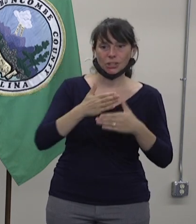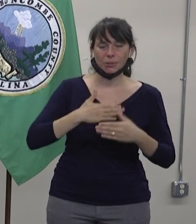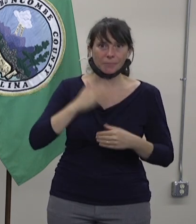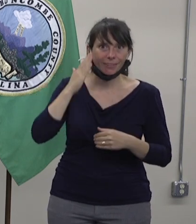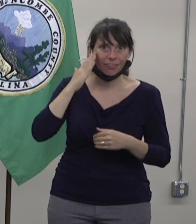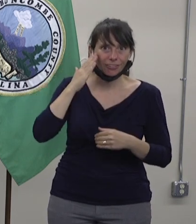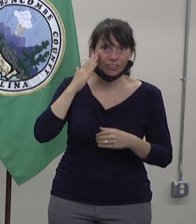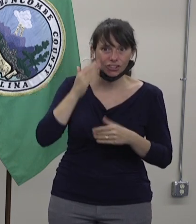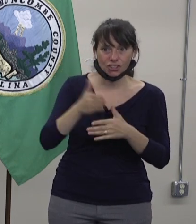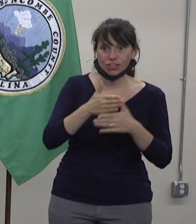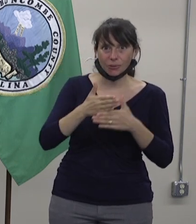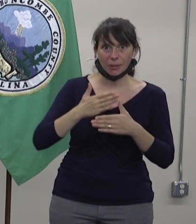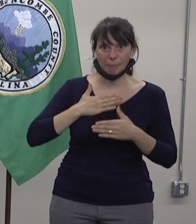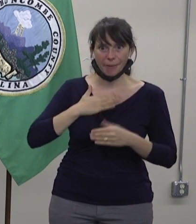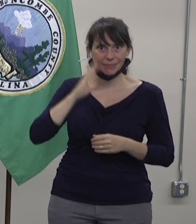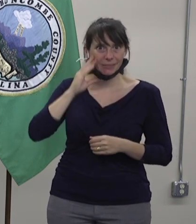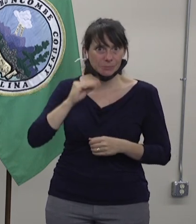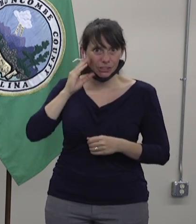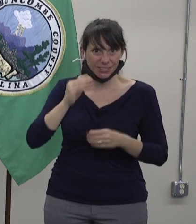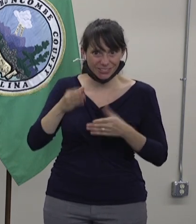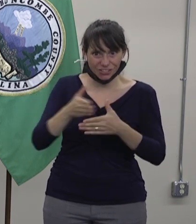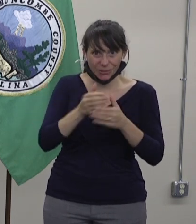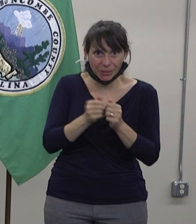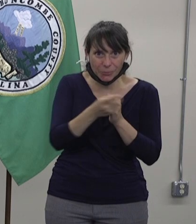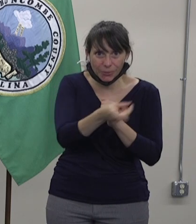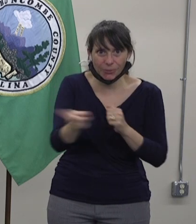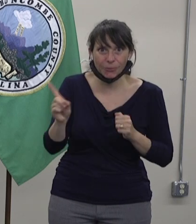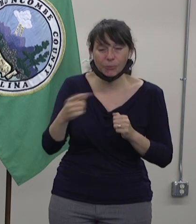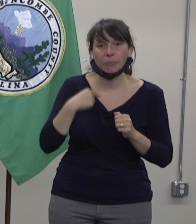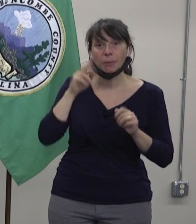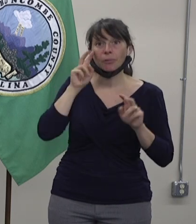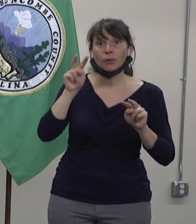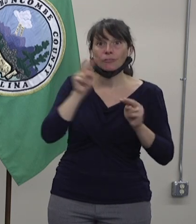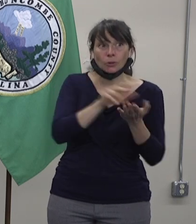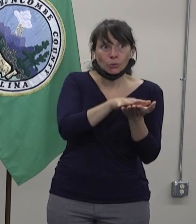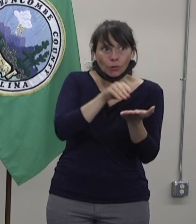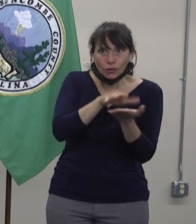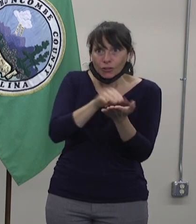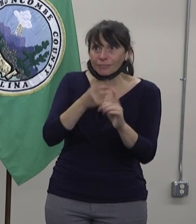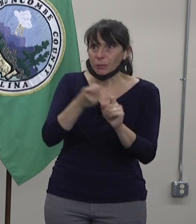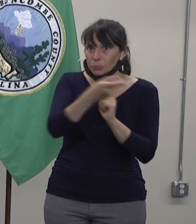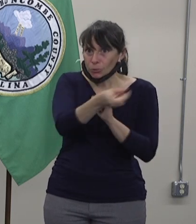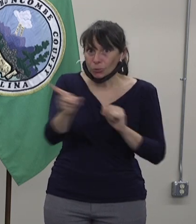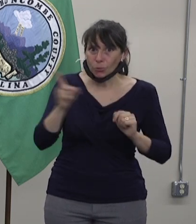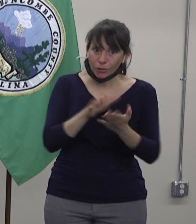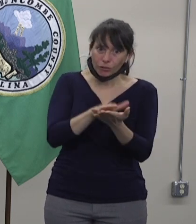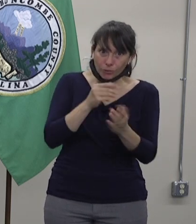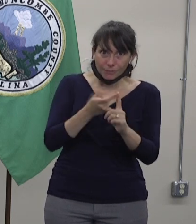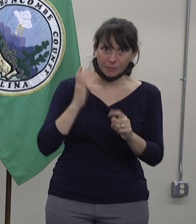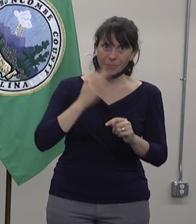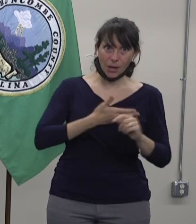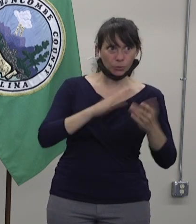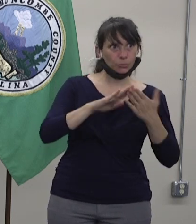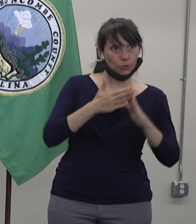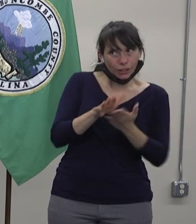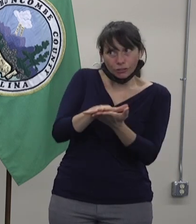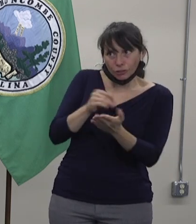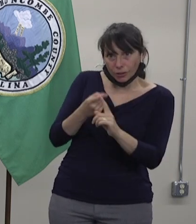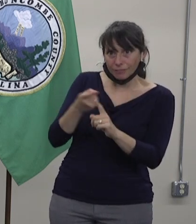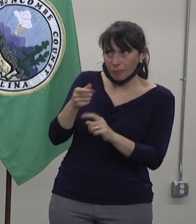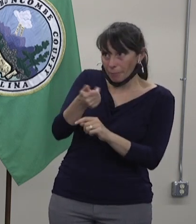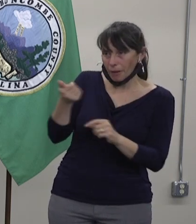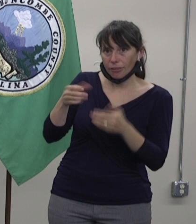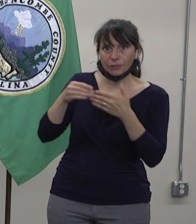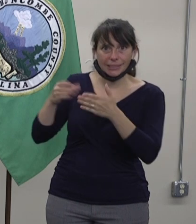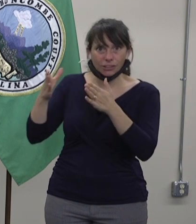Buncombe County response, and I look forward to learning from our own leaders and our community about their journey in